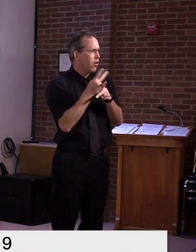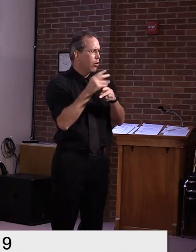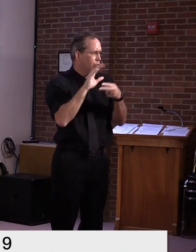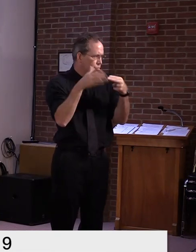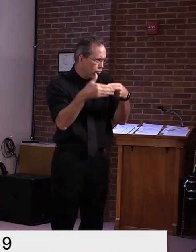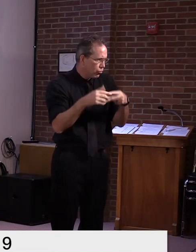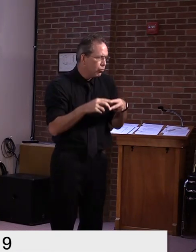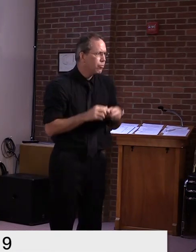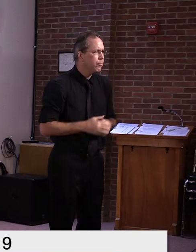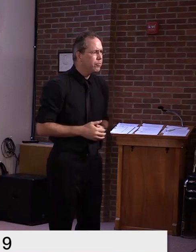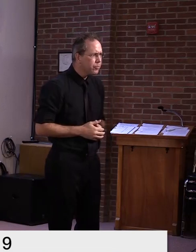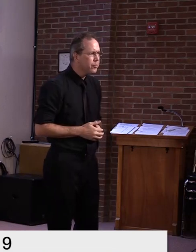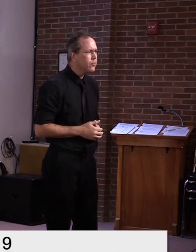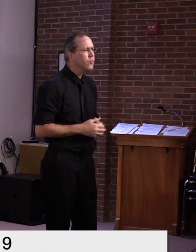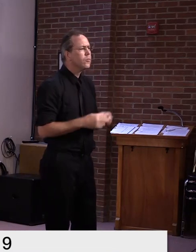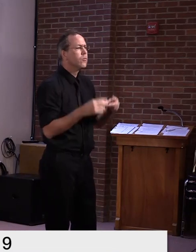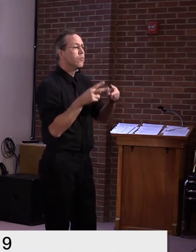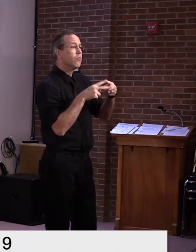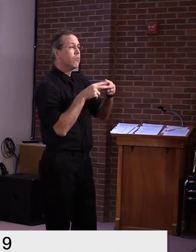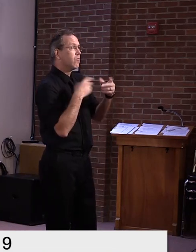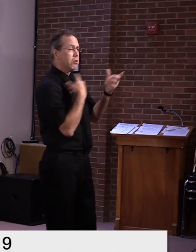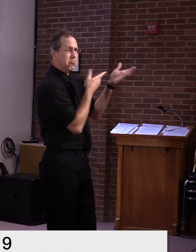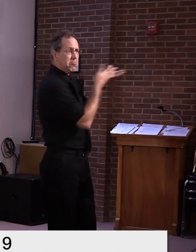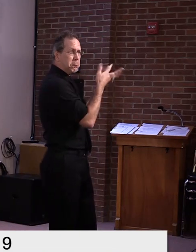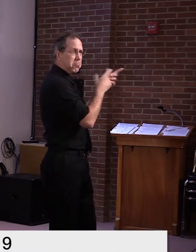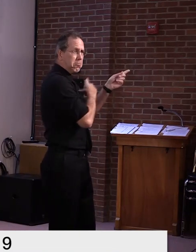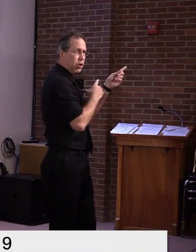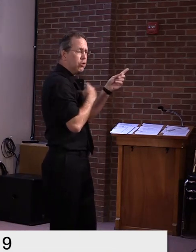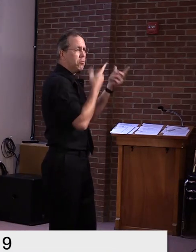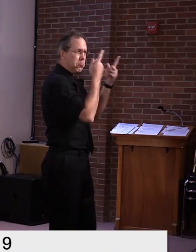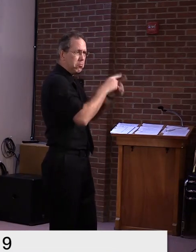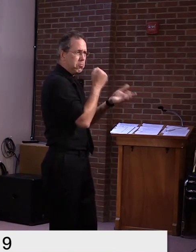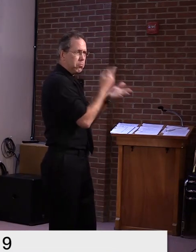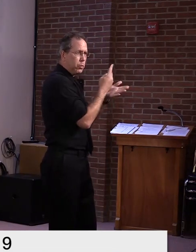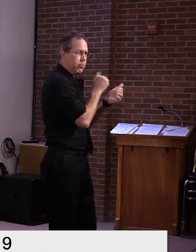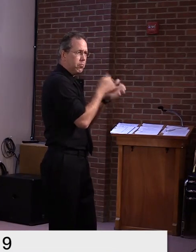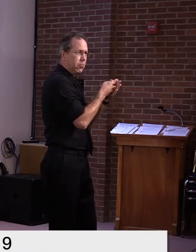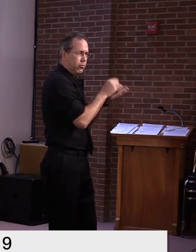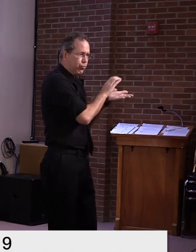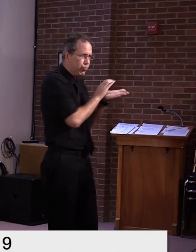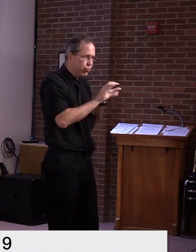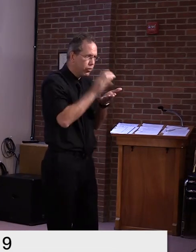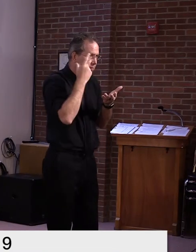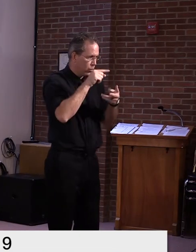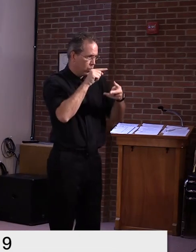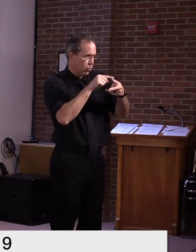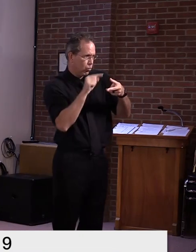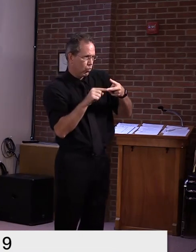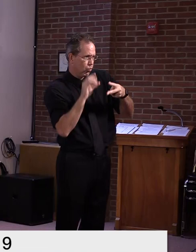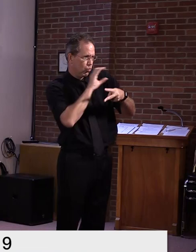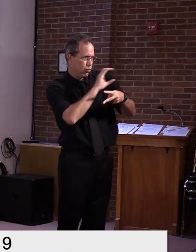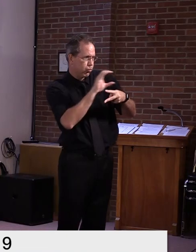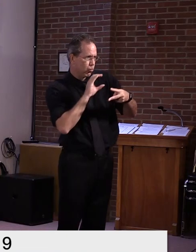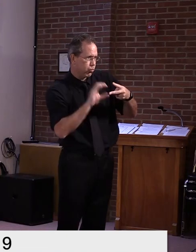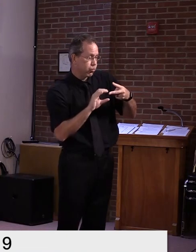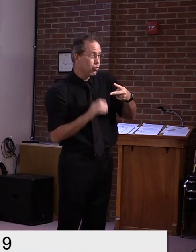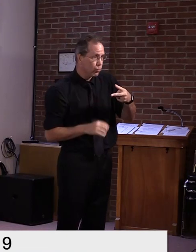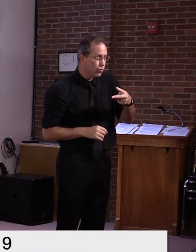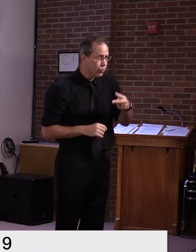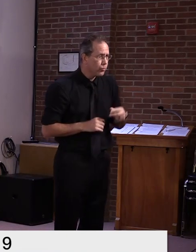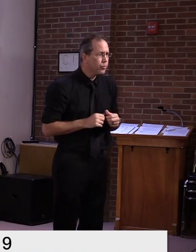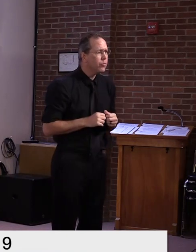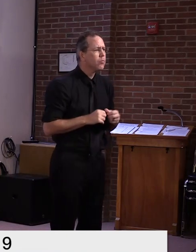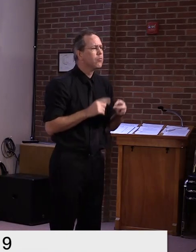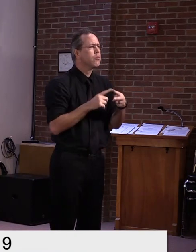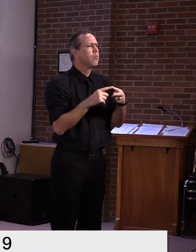and signed into law by the governor on July 2nd. Let's start with the Frontline Employees Hazardous Grant